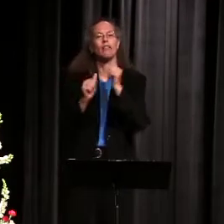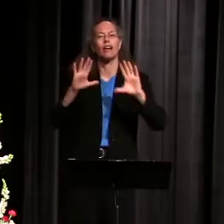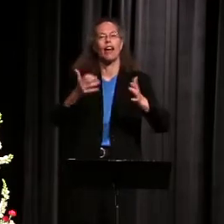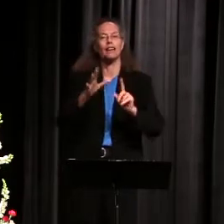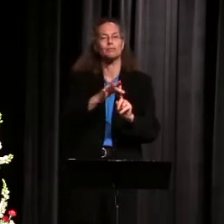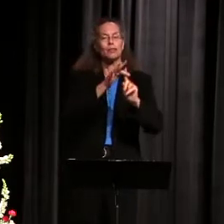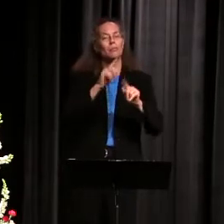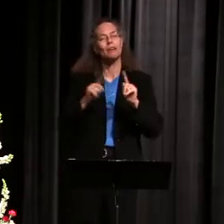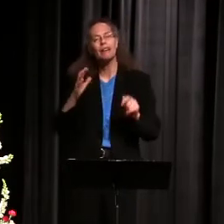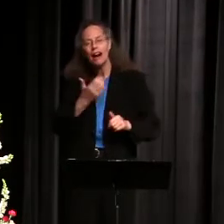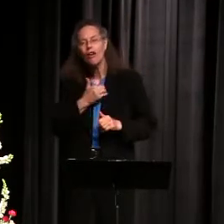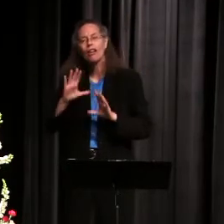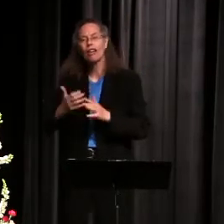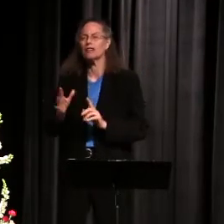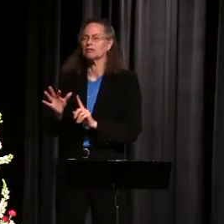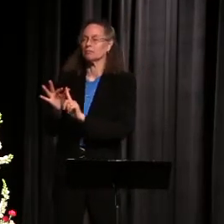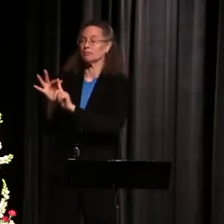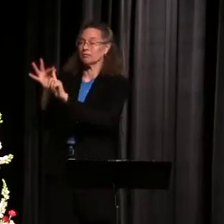has them beat.